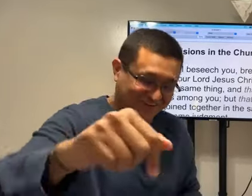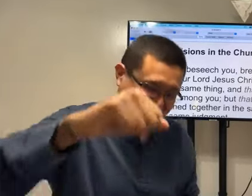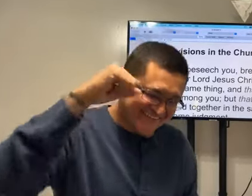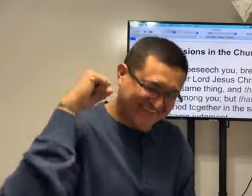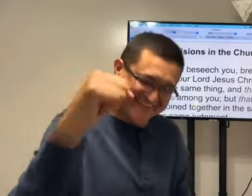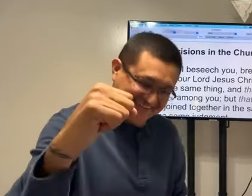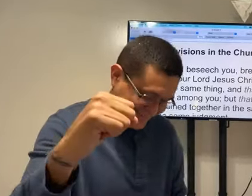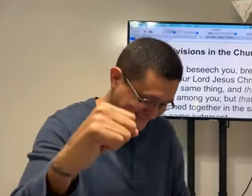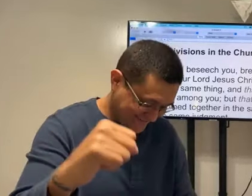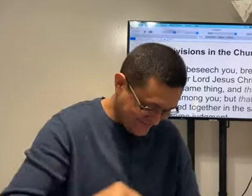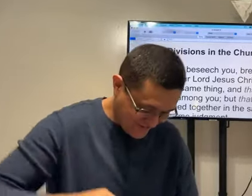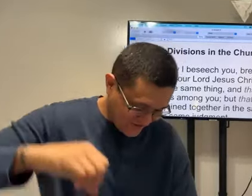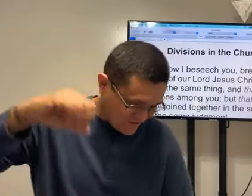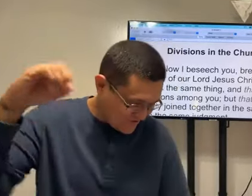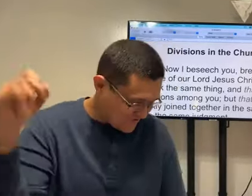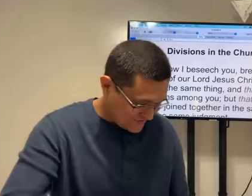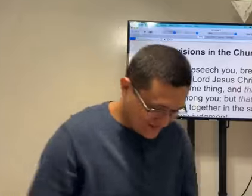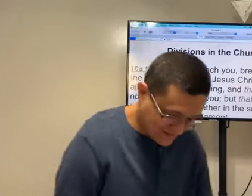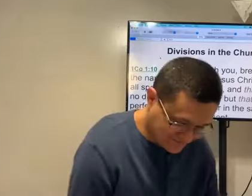God is good to you, amen.